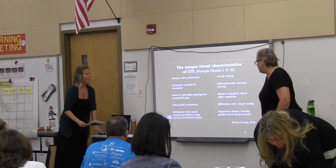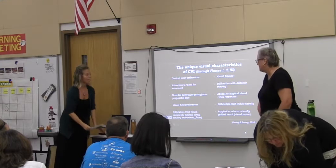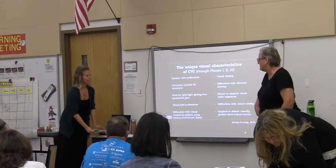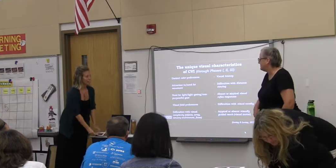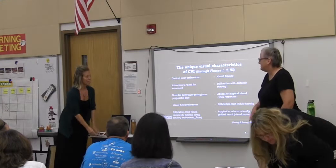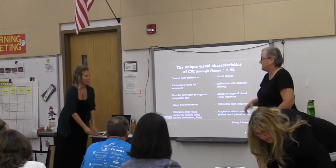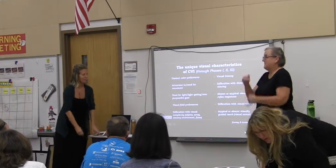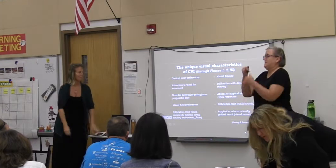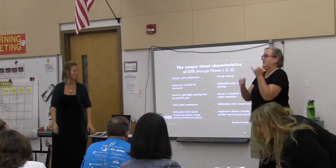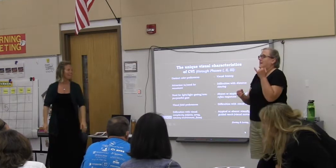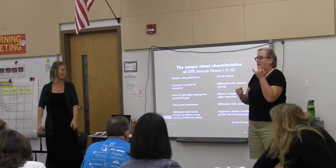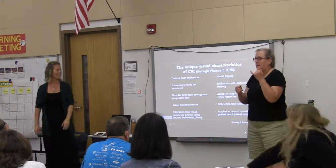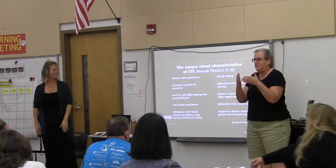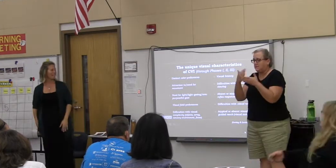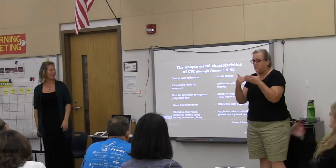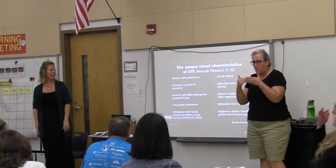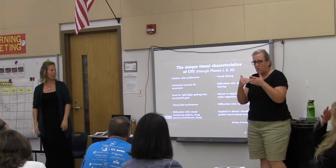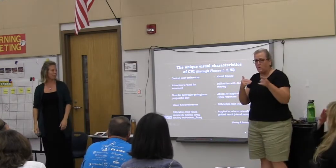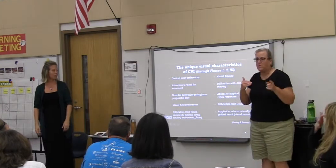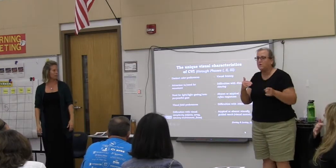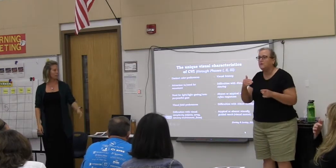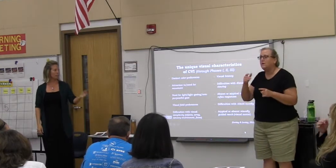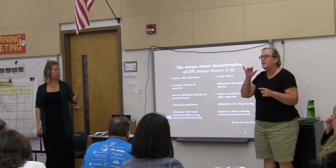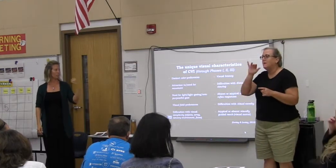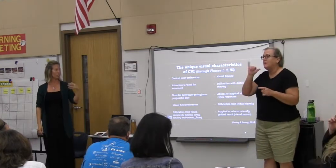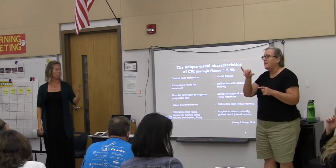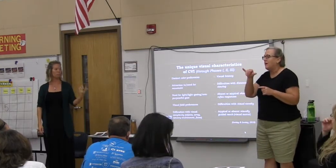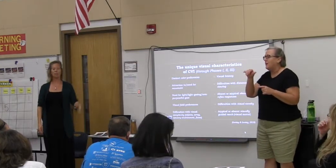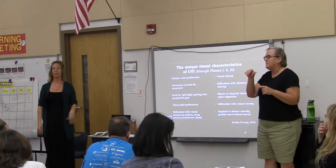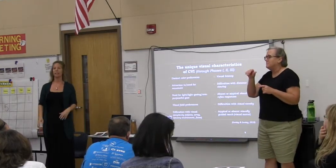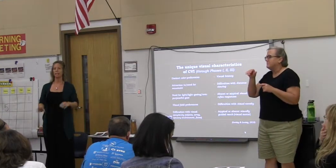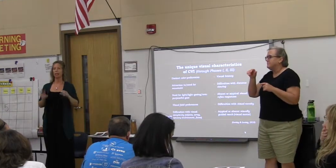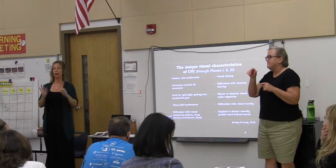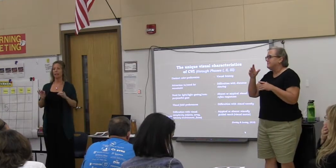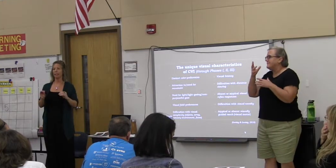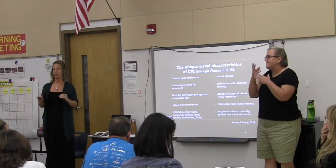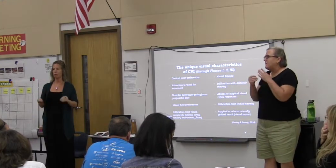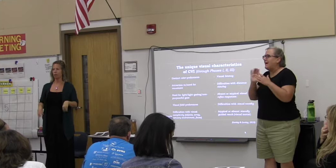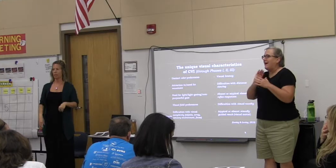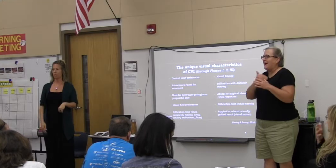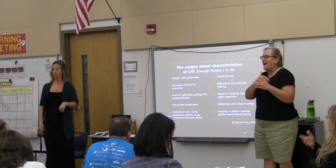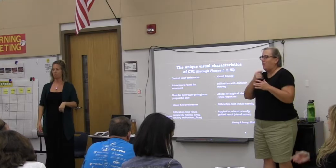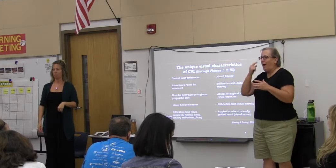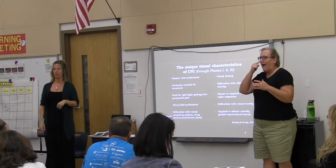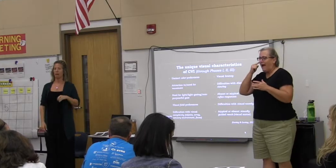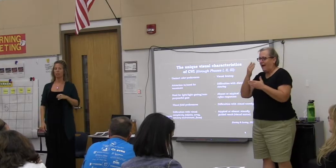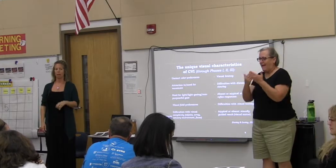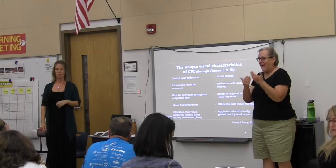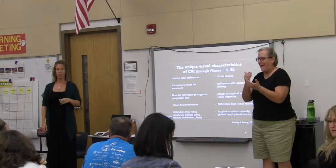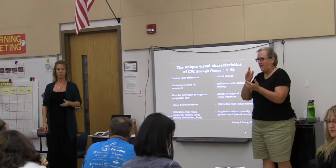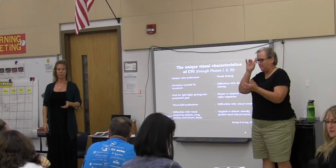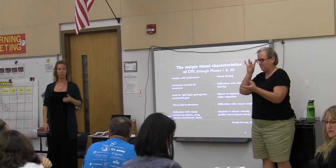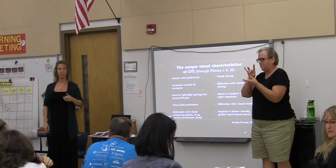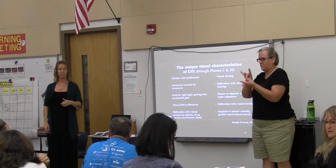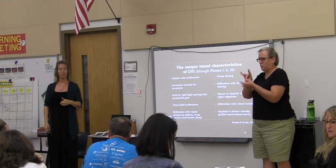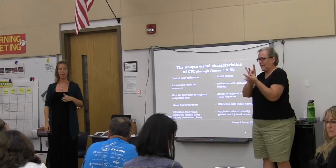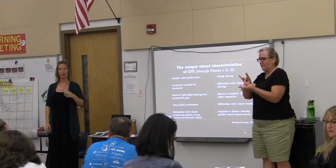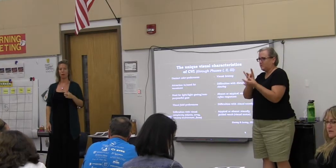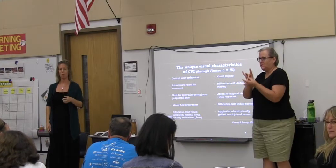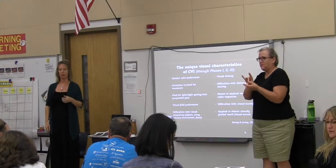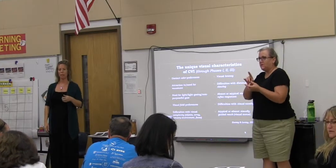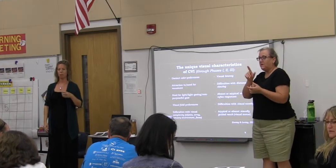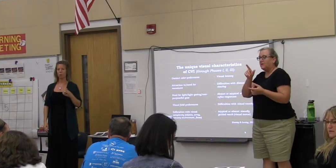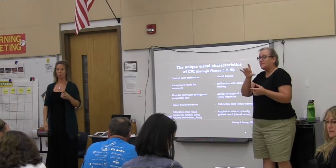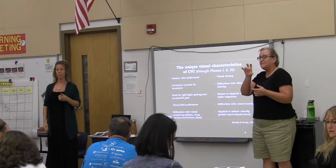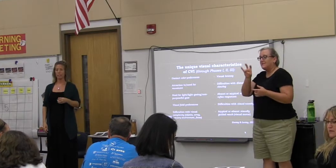And the last area is an absent, basically it's our eye-hand coordination. A lot of times kids with CDI